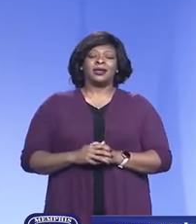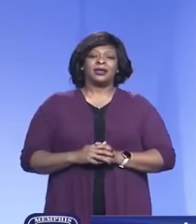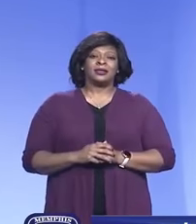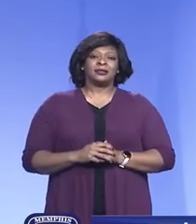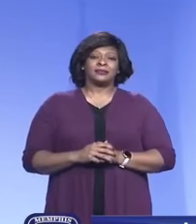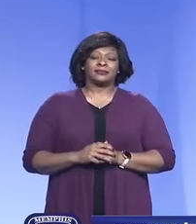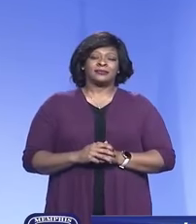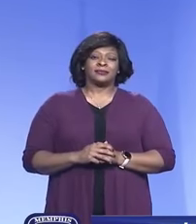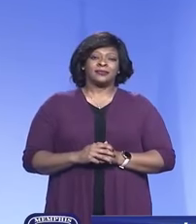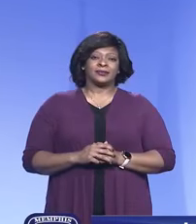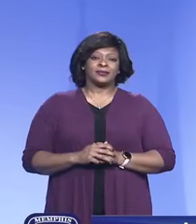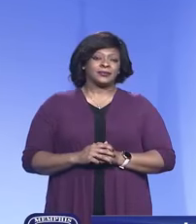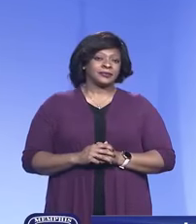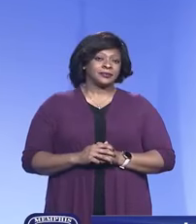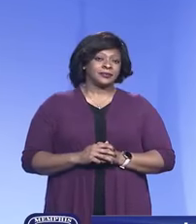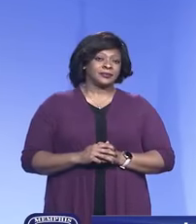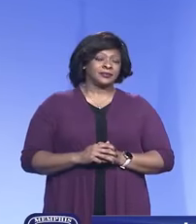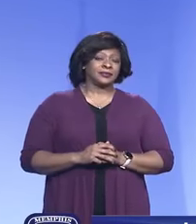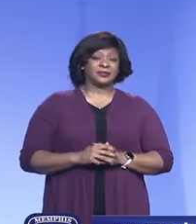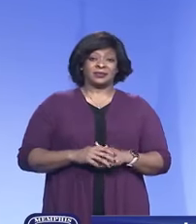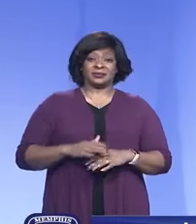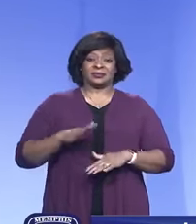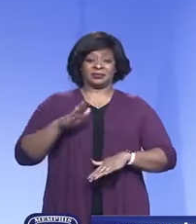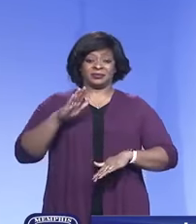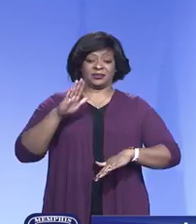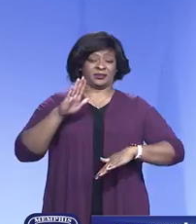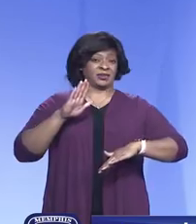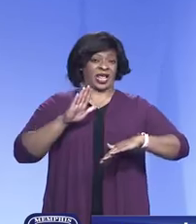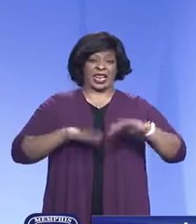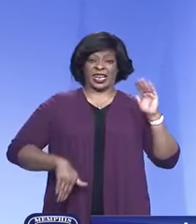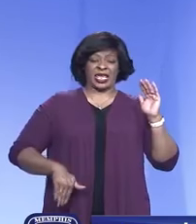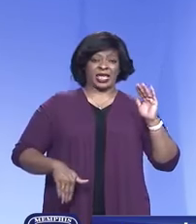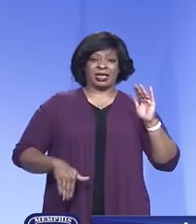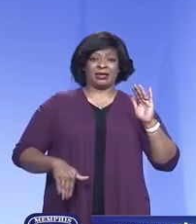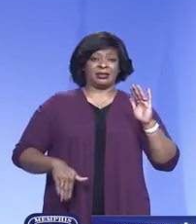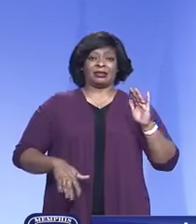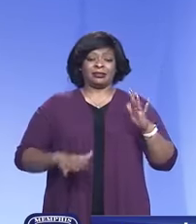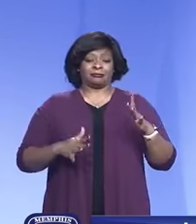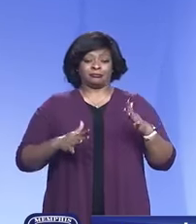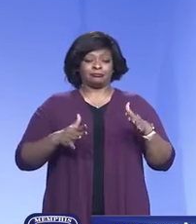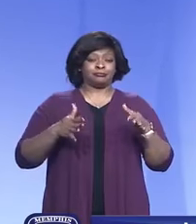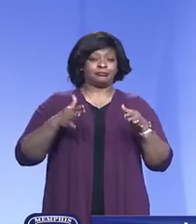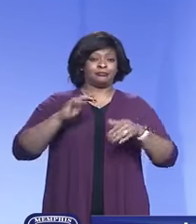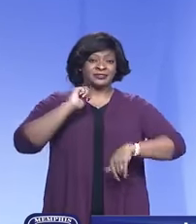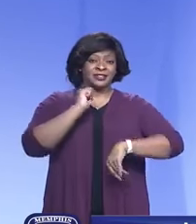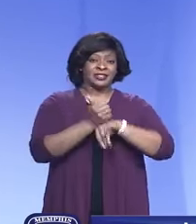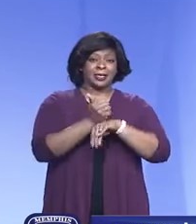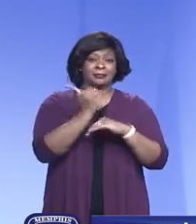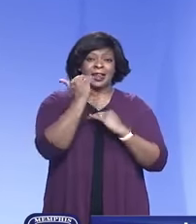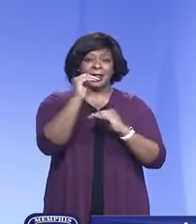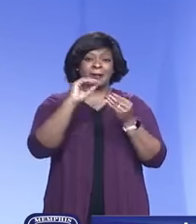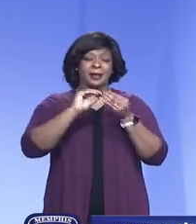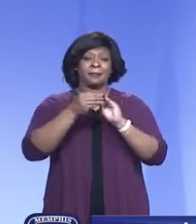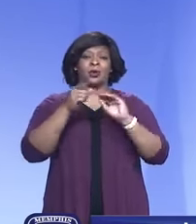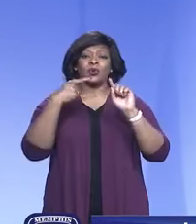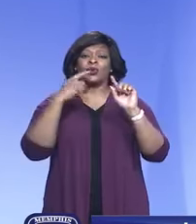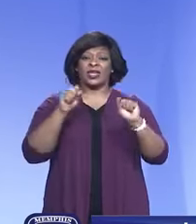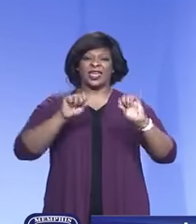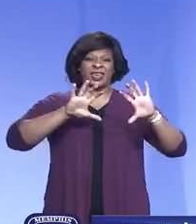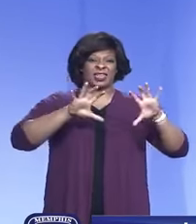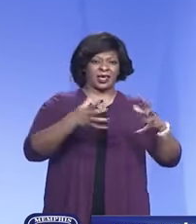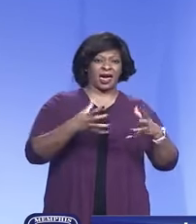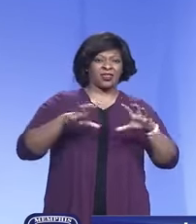and rather than set a set number of people who can